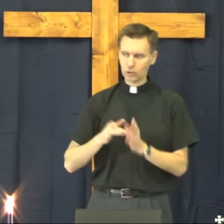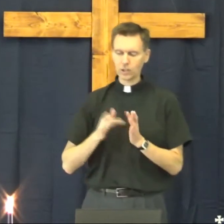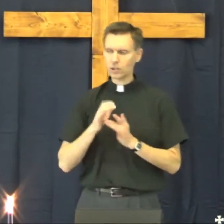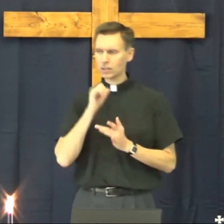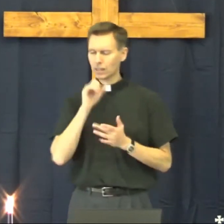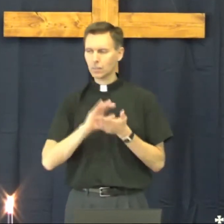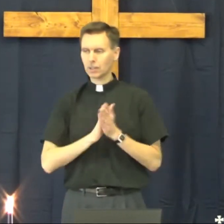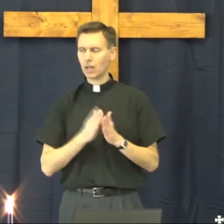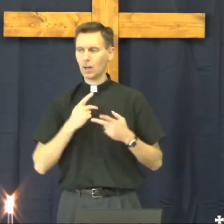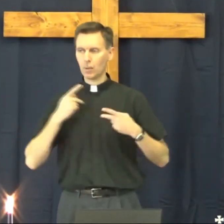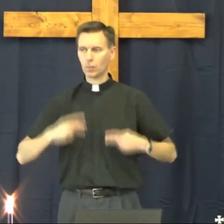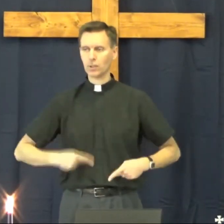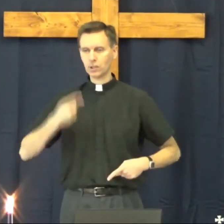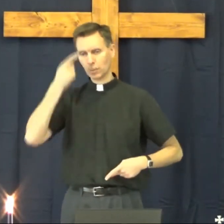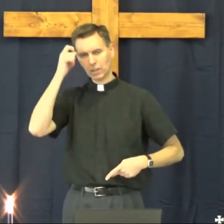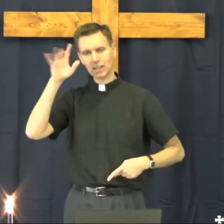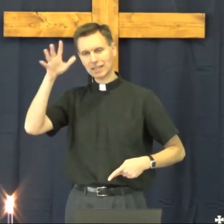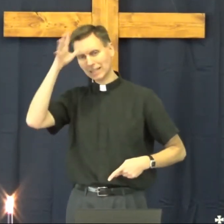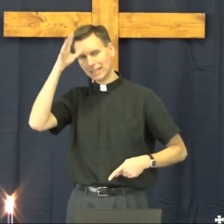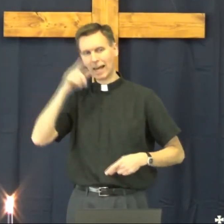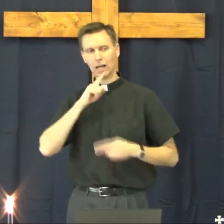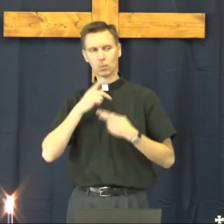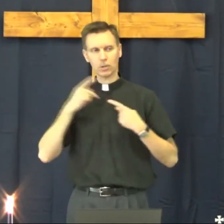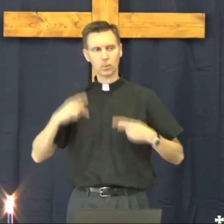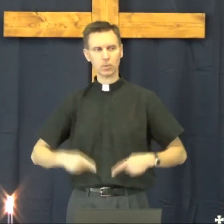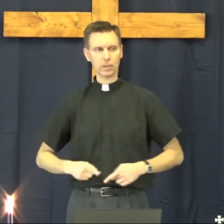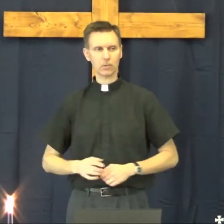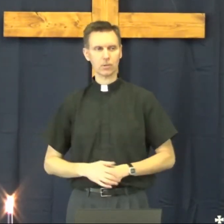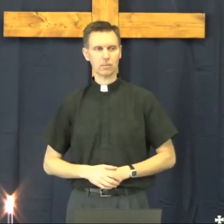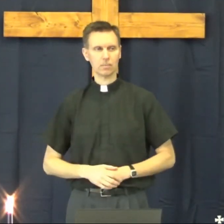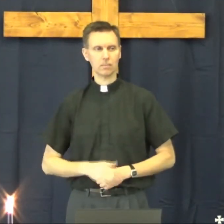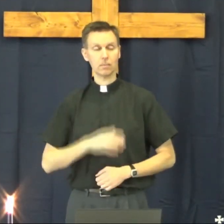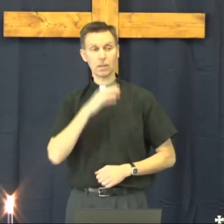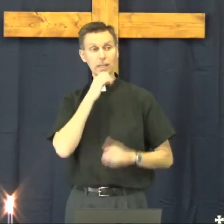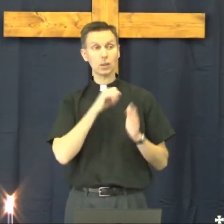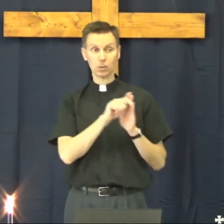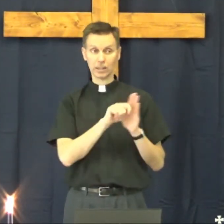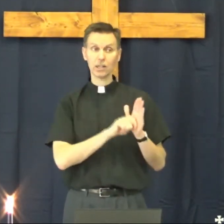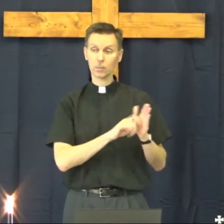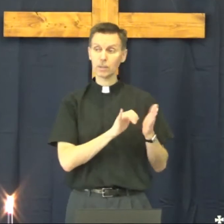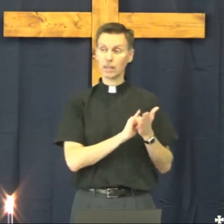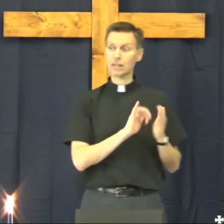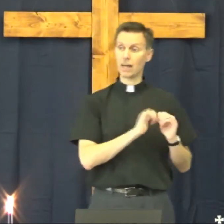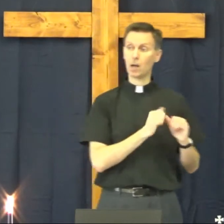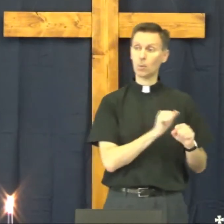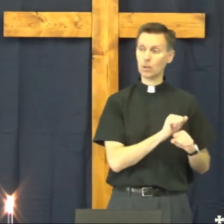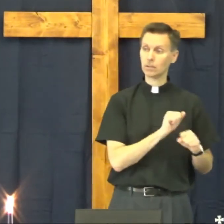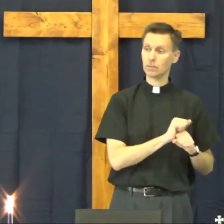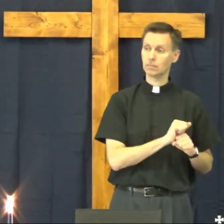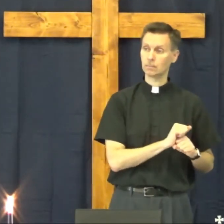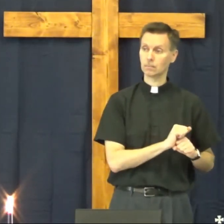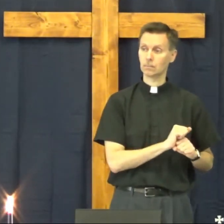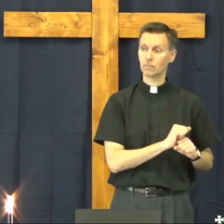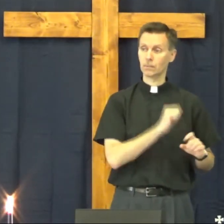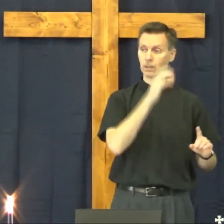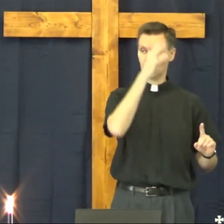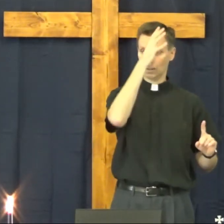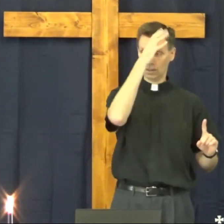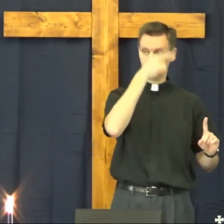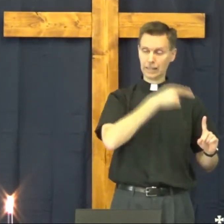Jesus didn't become a priest because his dad was a priest. In the Old Testament, that's how it worked. Dad